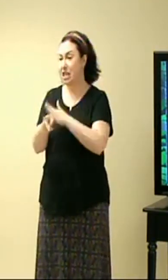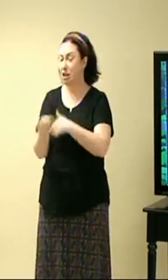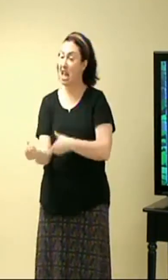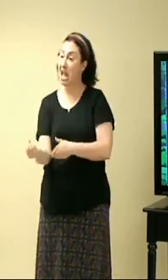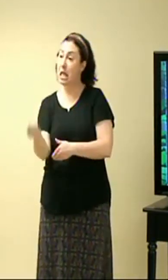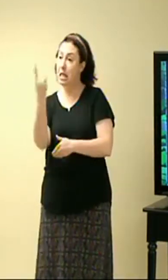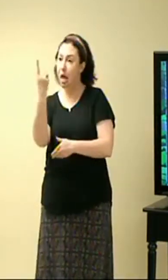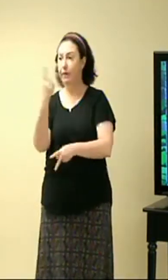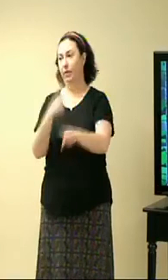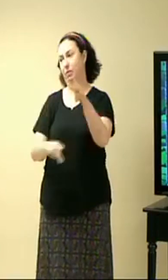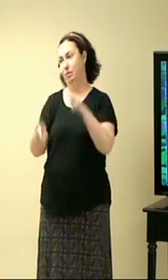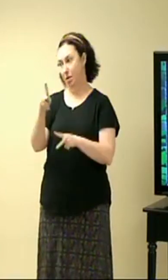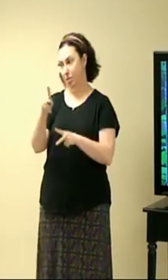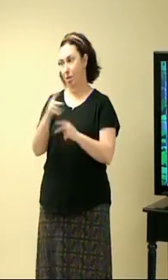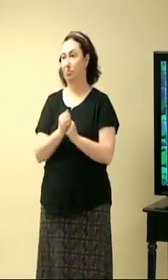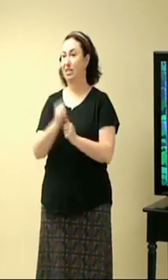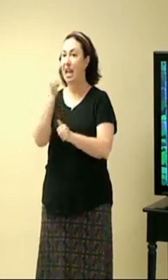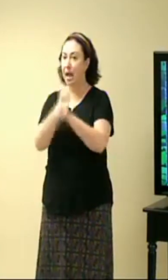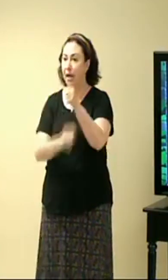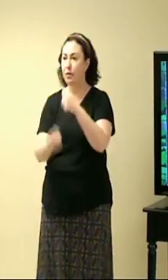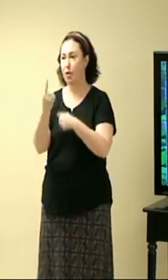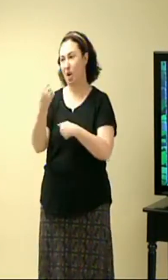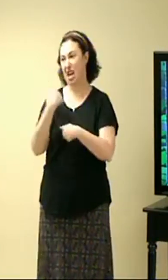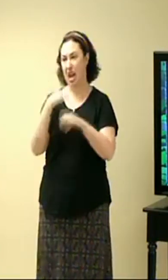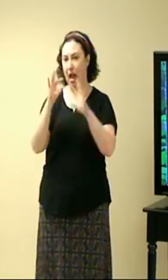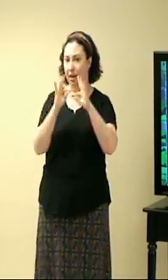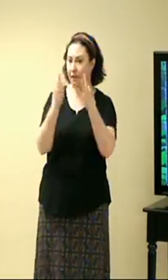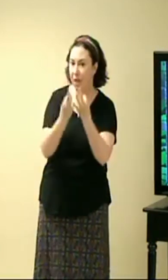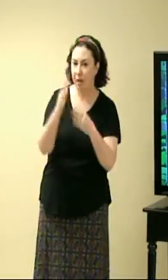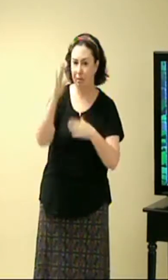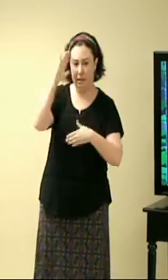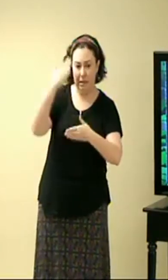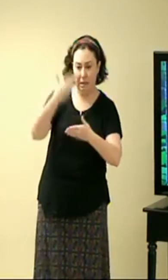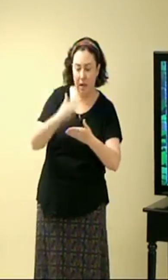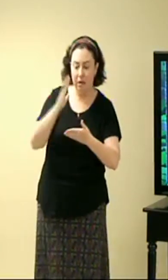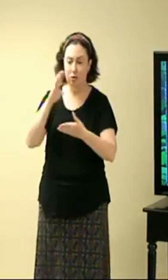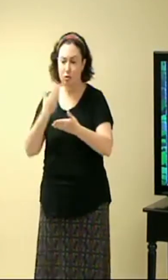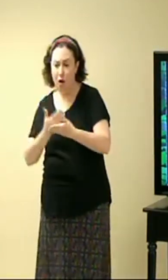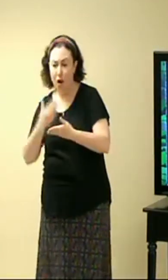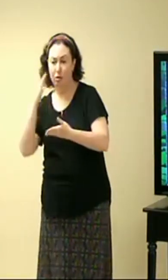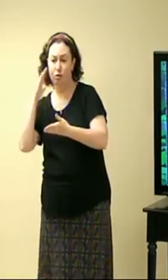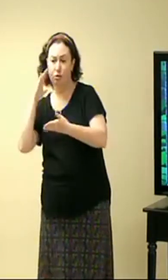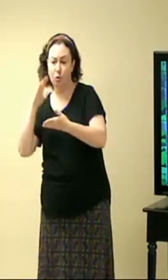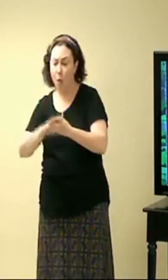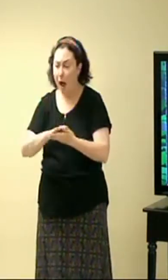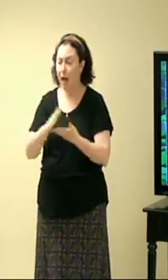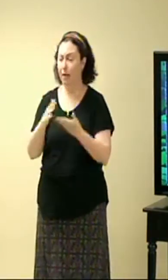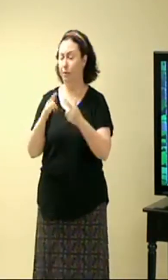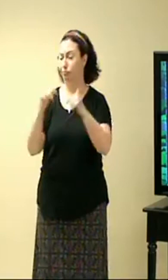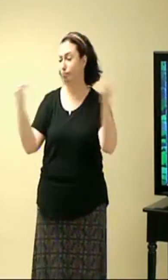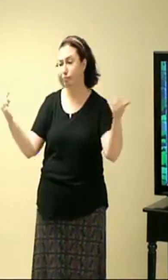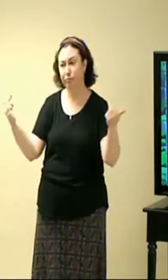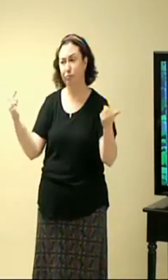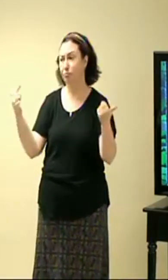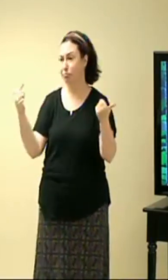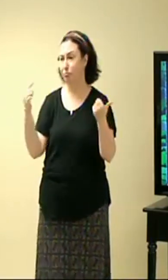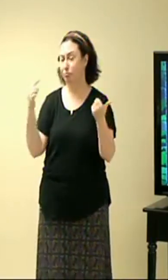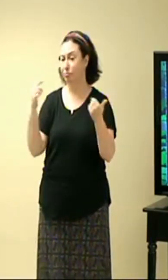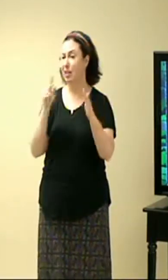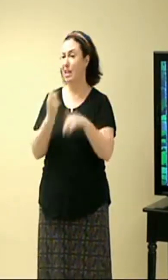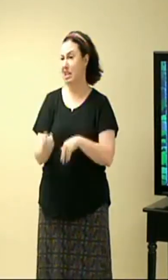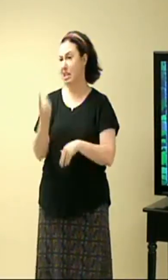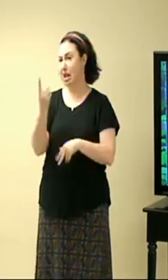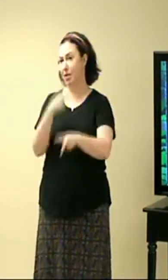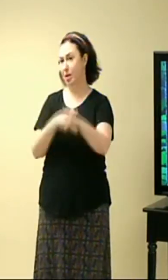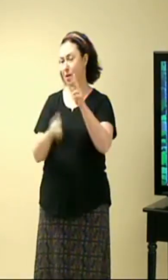of them having loved ones, having a family, some having sons, some having daughters, many of them having spouses. Their deaths happened in